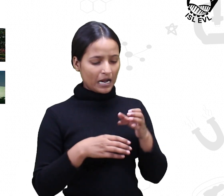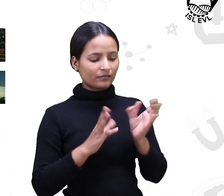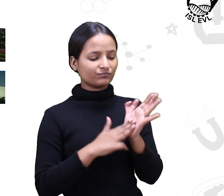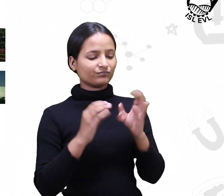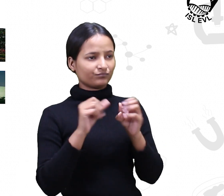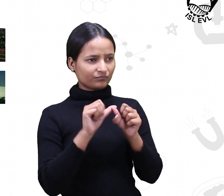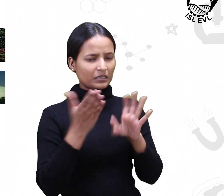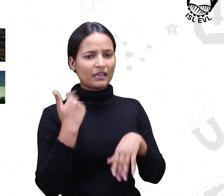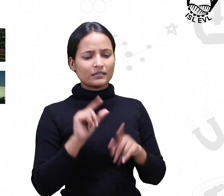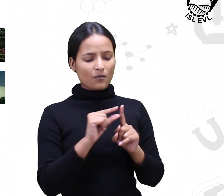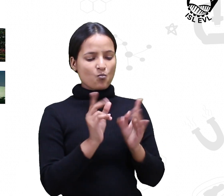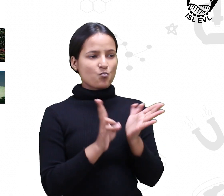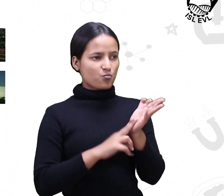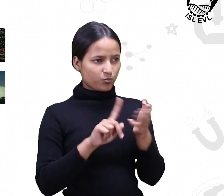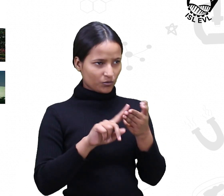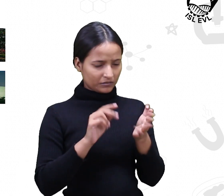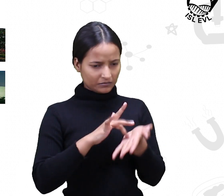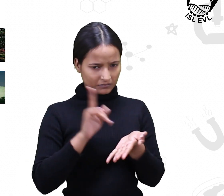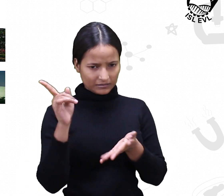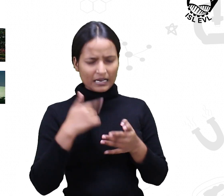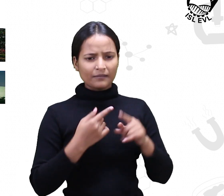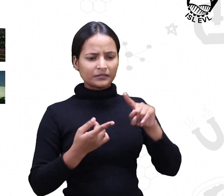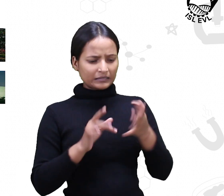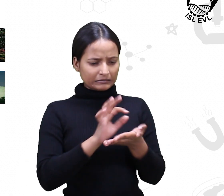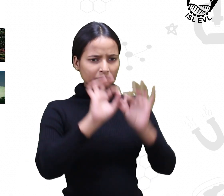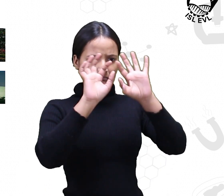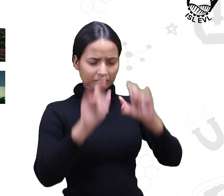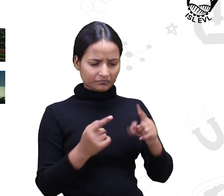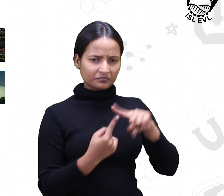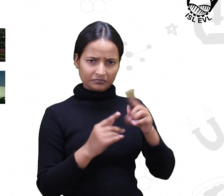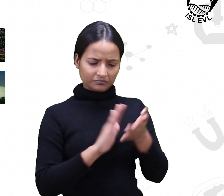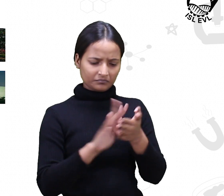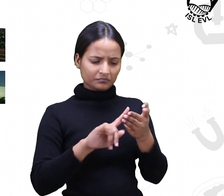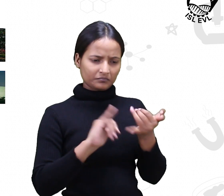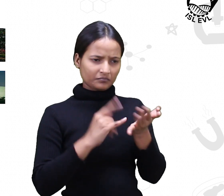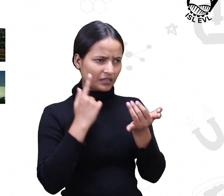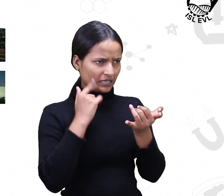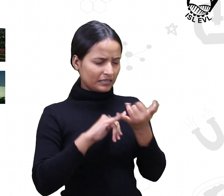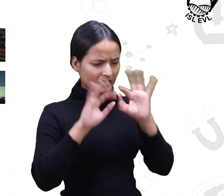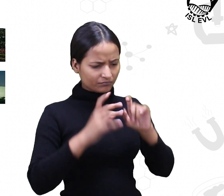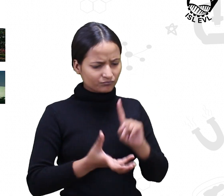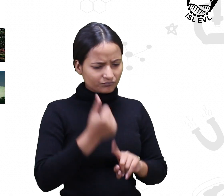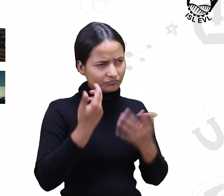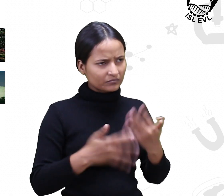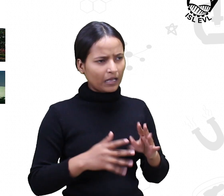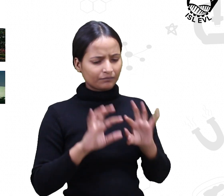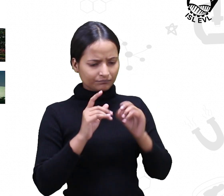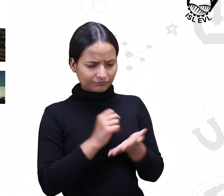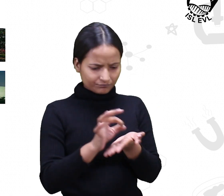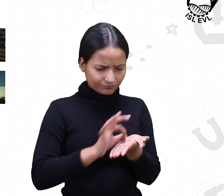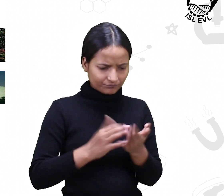the Armed Forces Medical College, Pune. I was handed over this MD thesis project, which said we needed to genotype